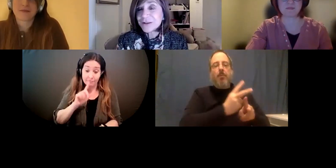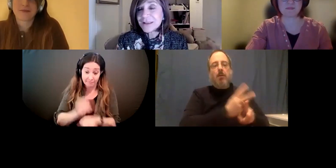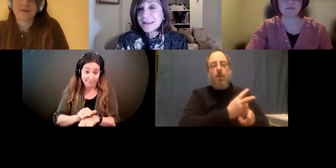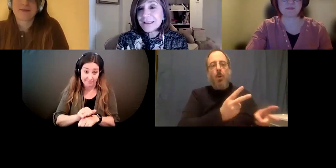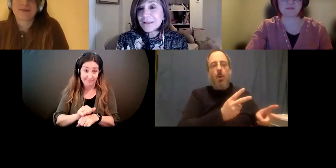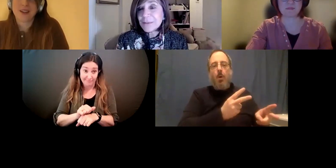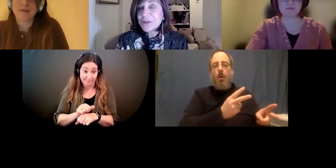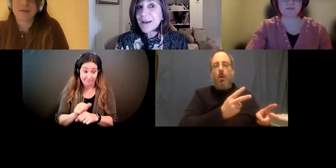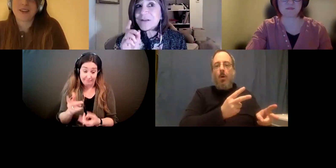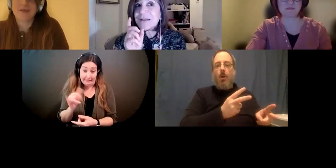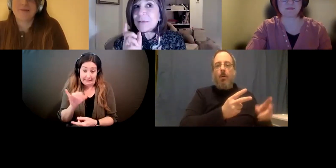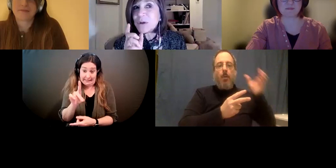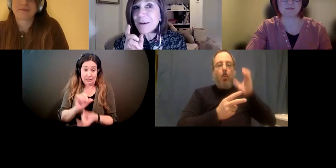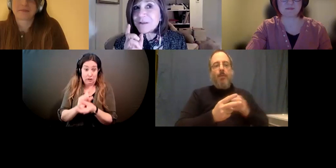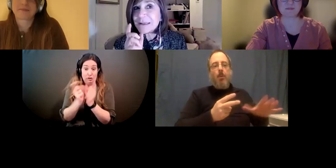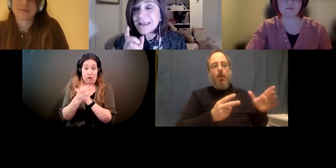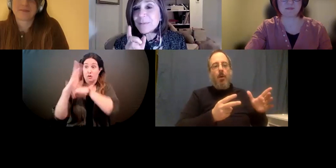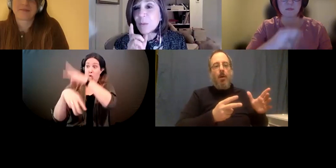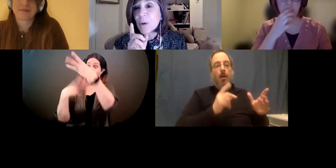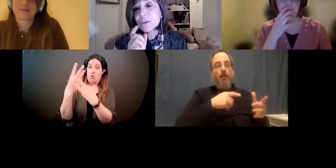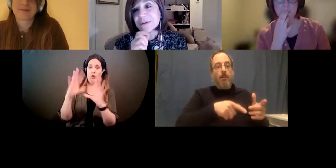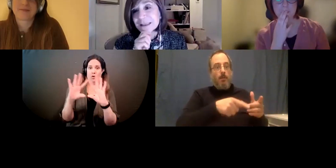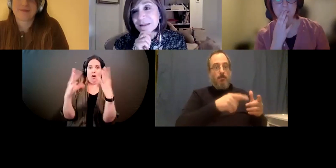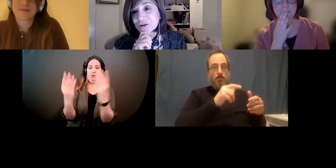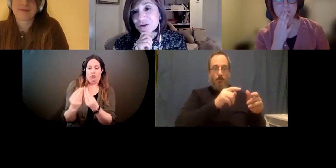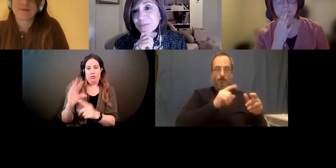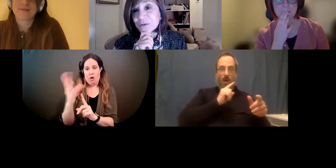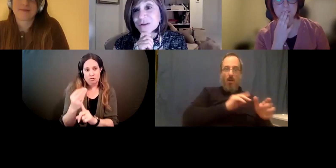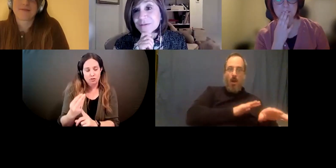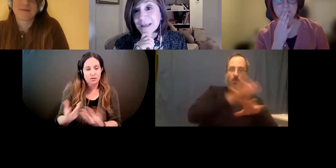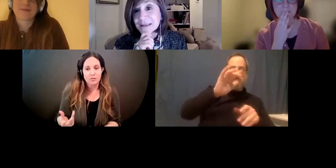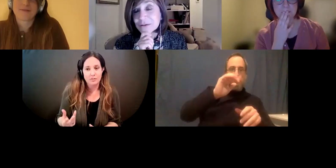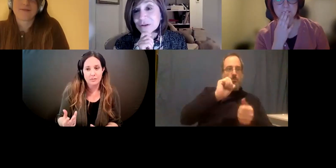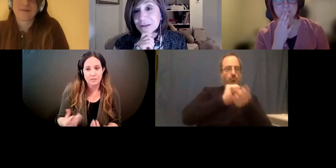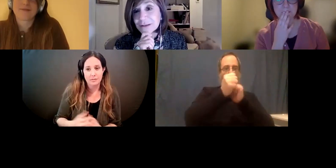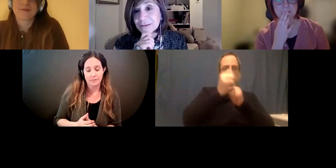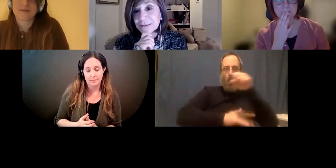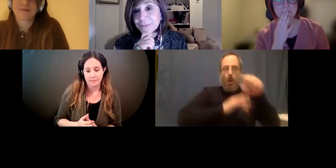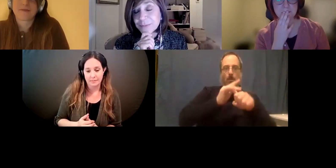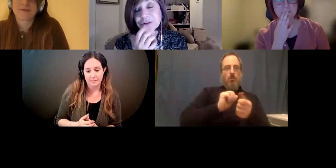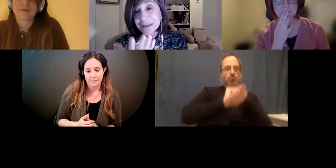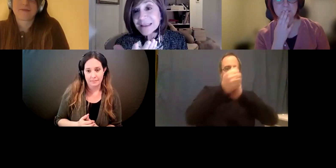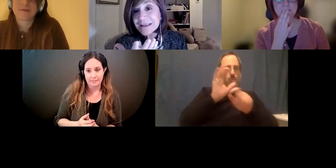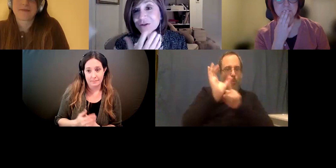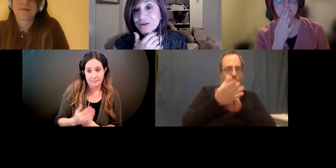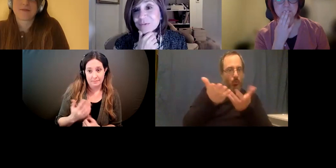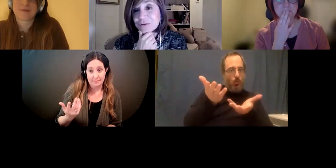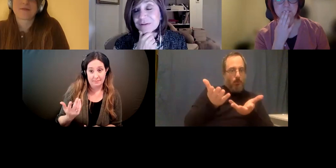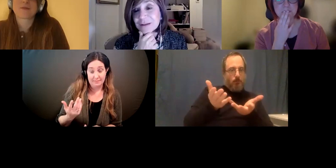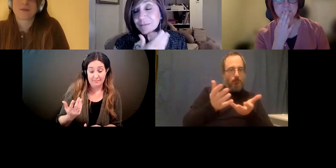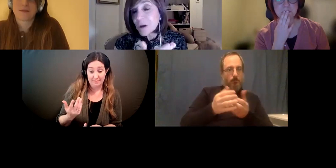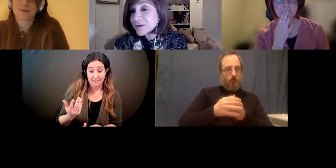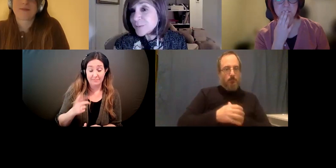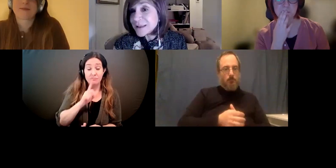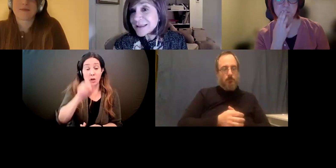culture. But you have to think about, why was this such a subversive message? Because it is such a subversive